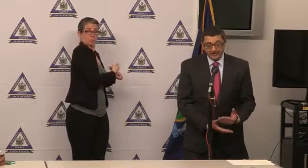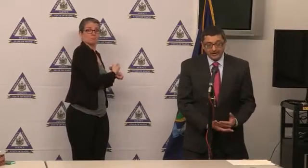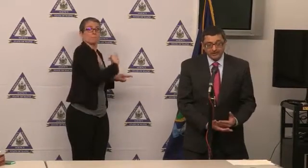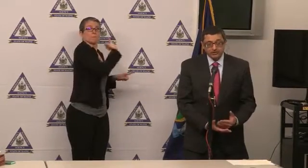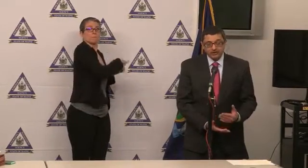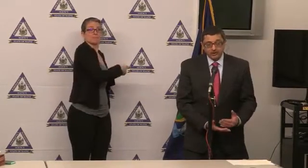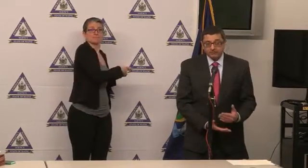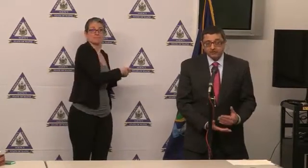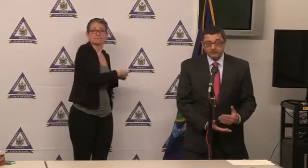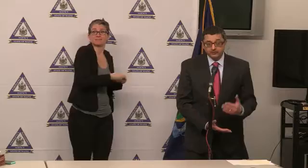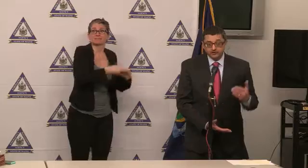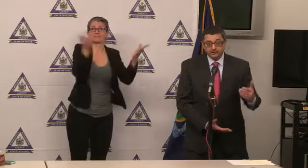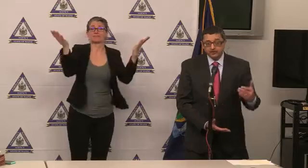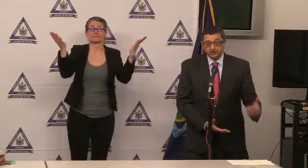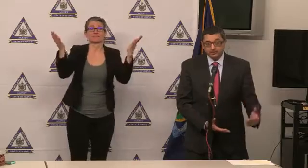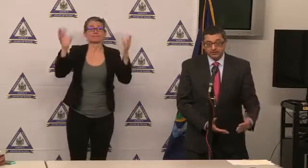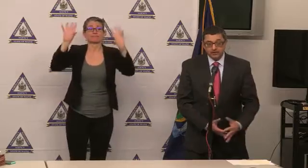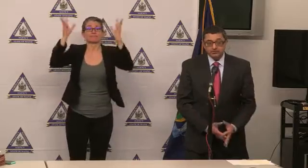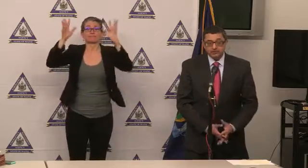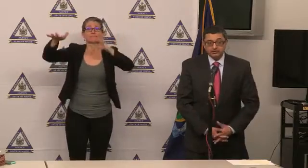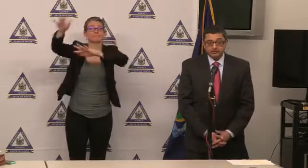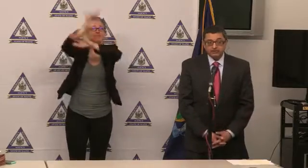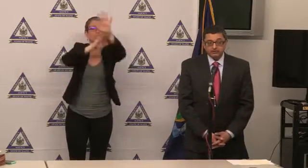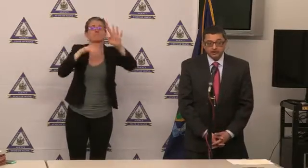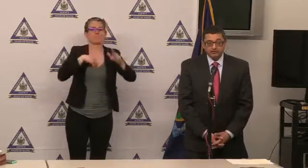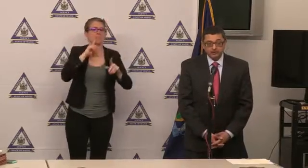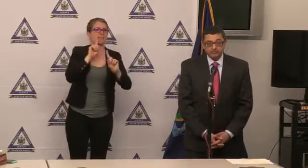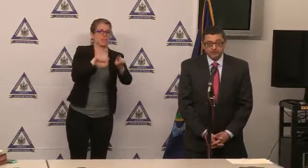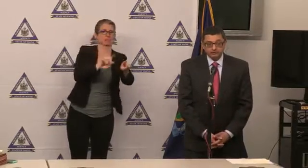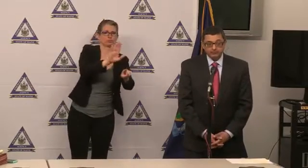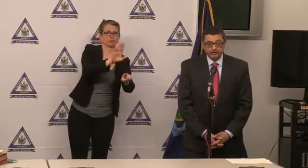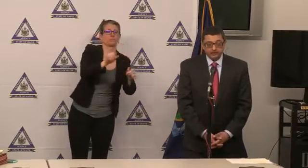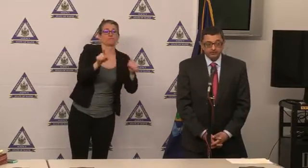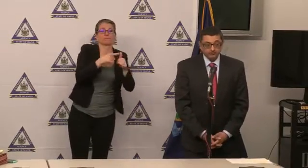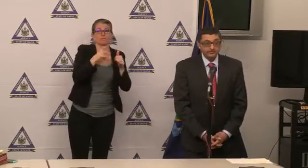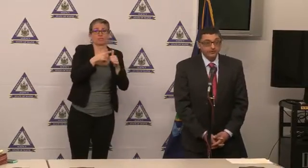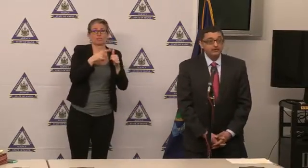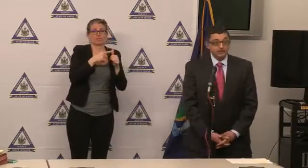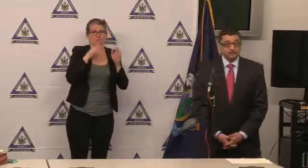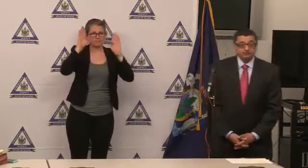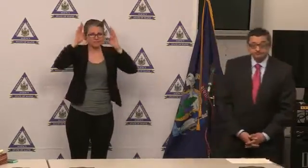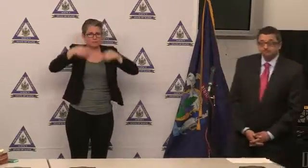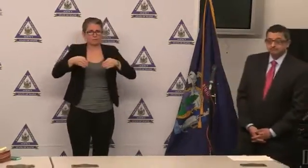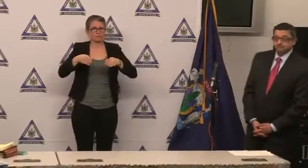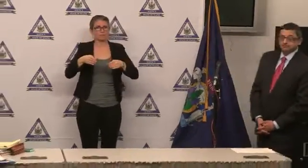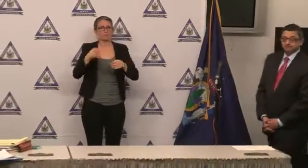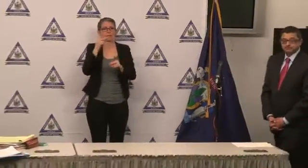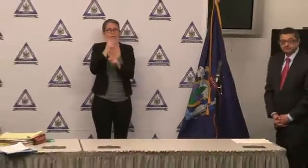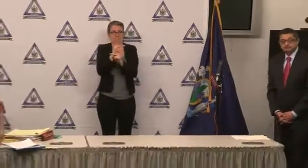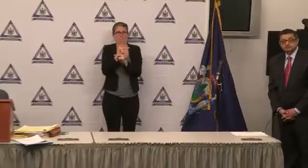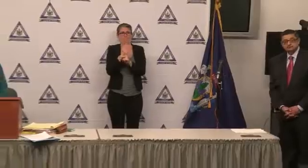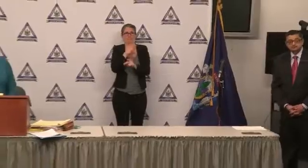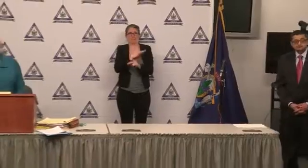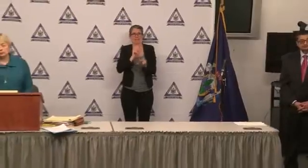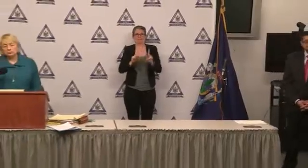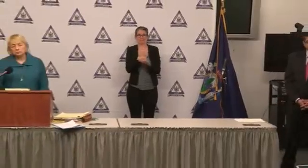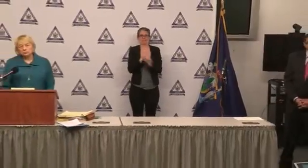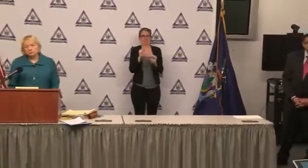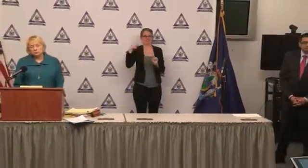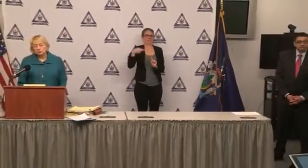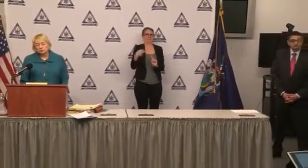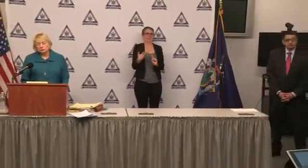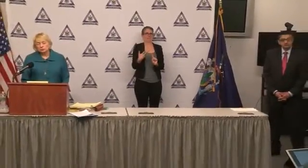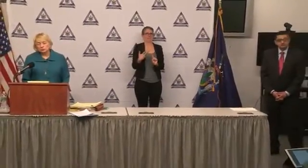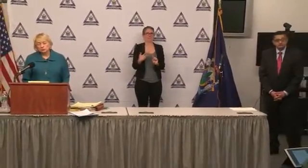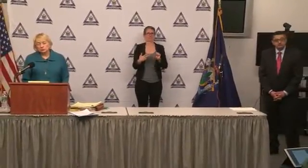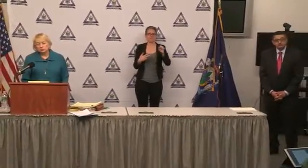right now, our focus is on keeping Maine people safe and the healthcare providers who take care of them safe. But you are Thank you. waiting on federal supplies to arrive,